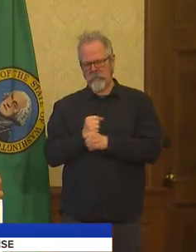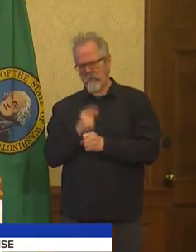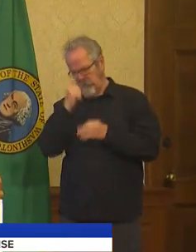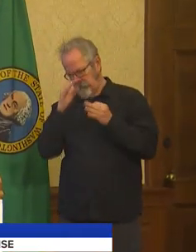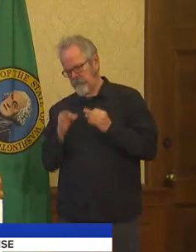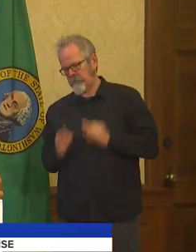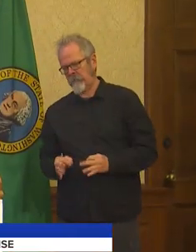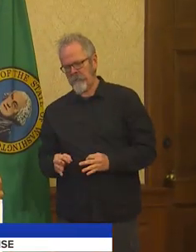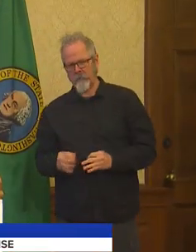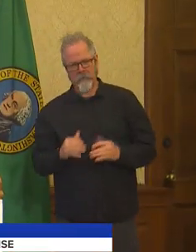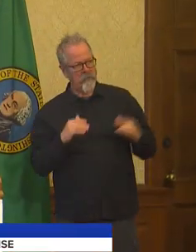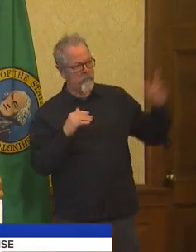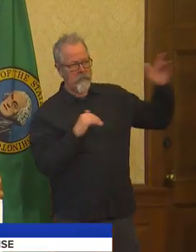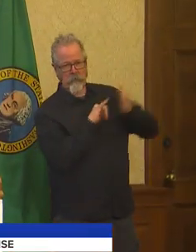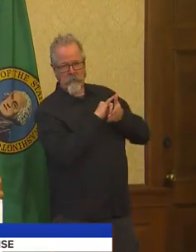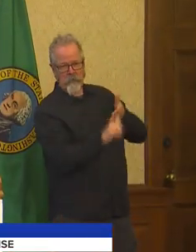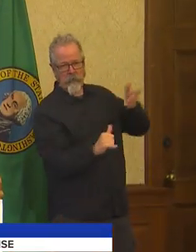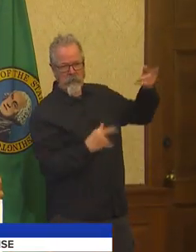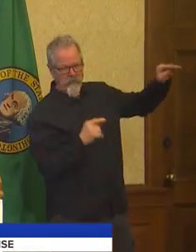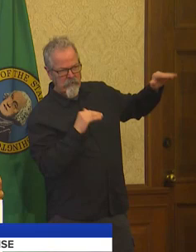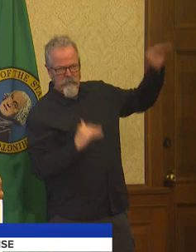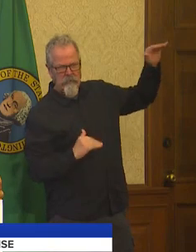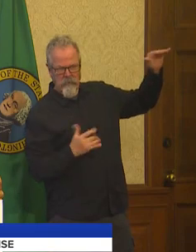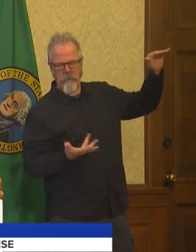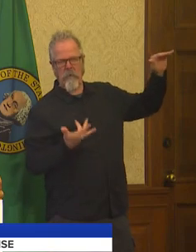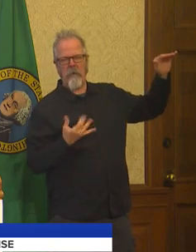number that